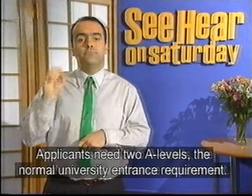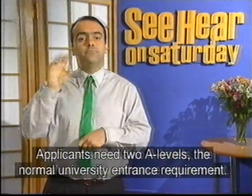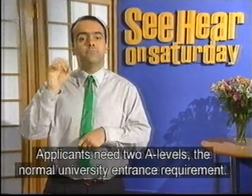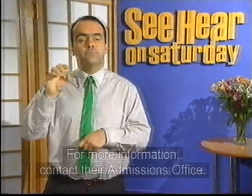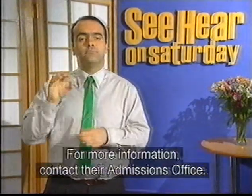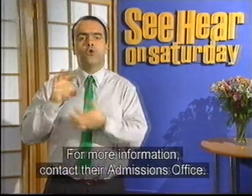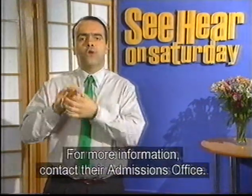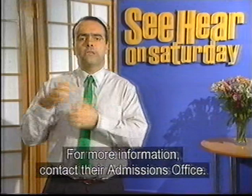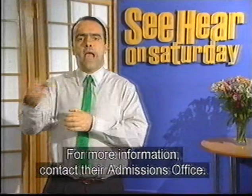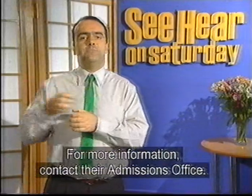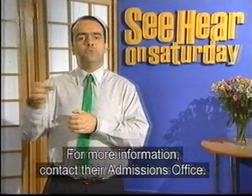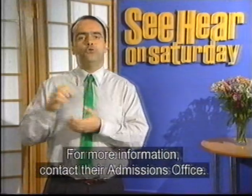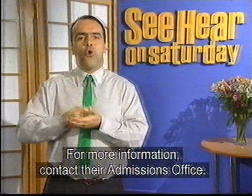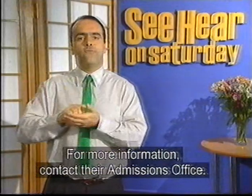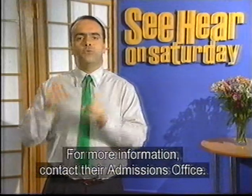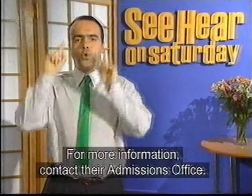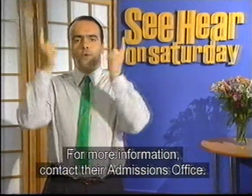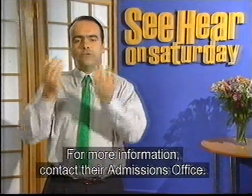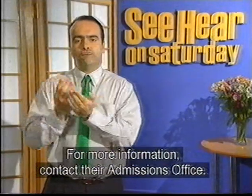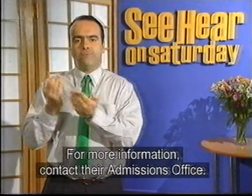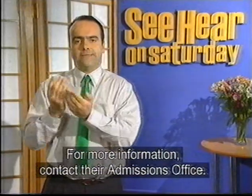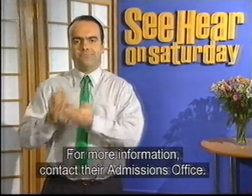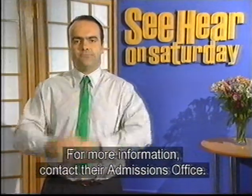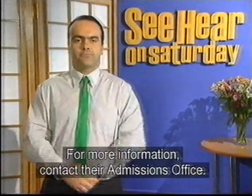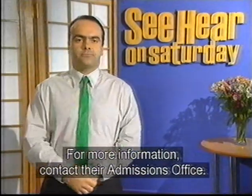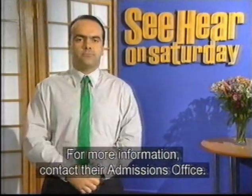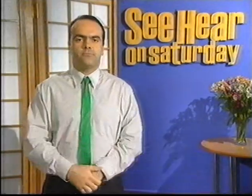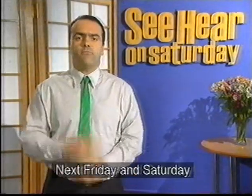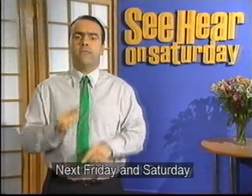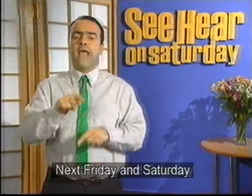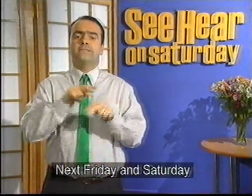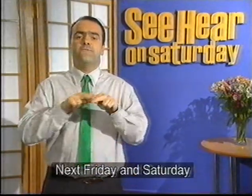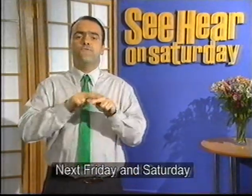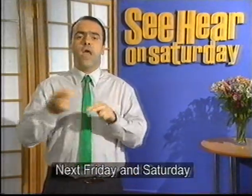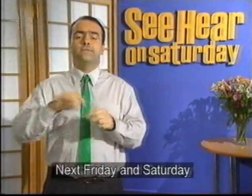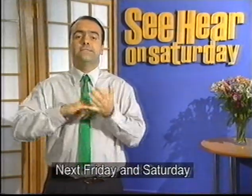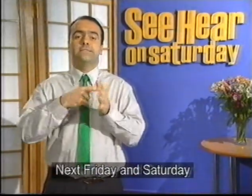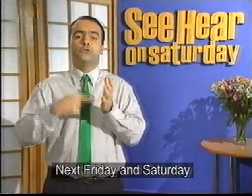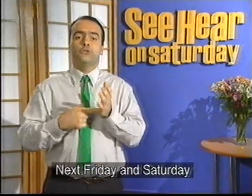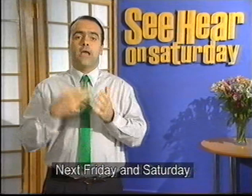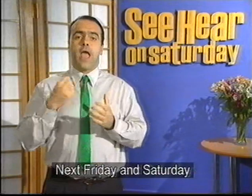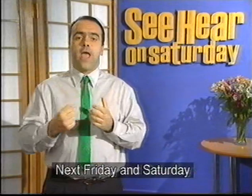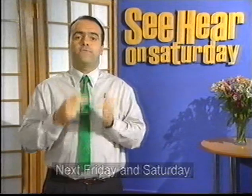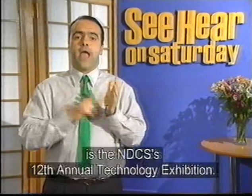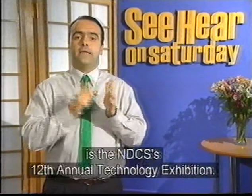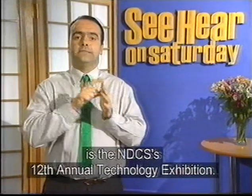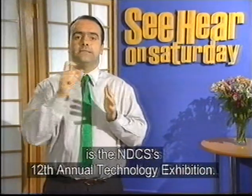requirement. For more information, contact the admissions office at the University of Reading. Next Friday and Saturday is